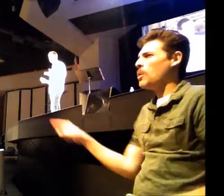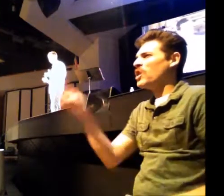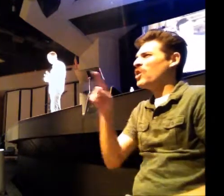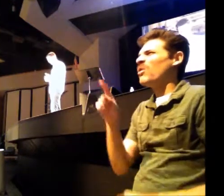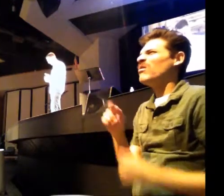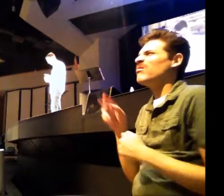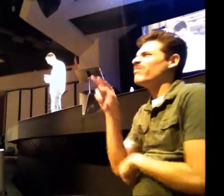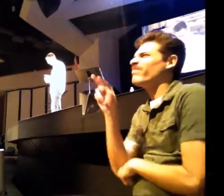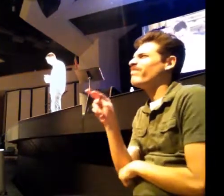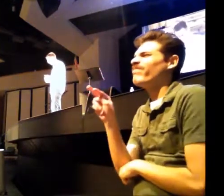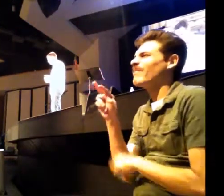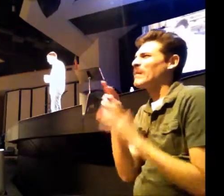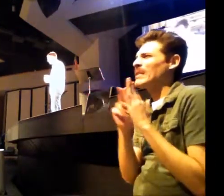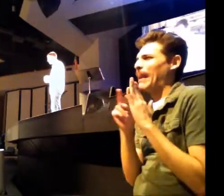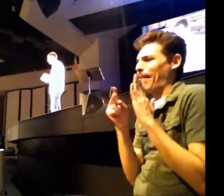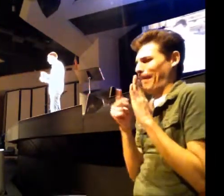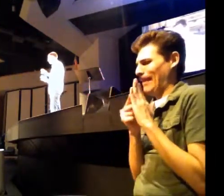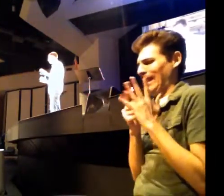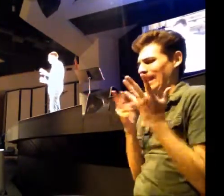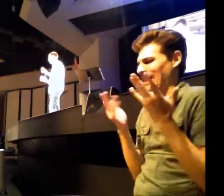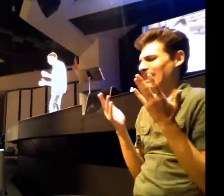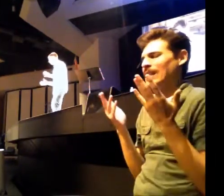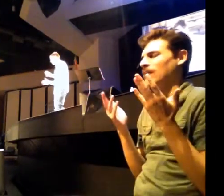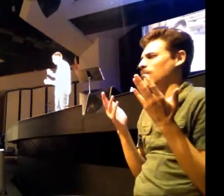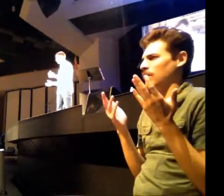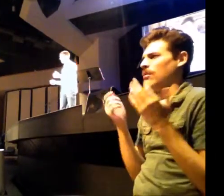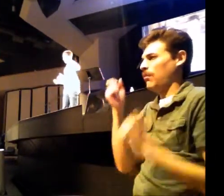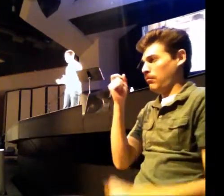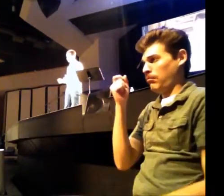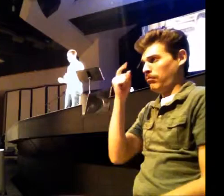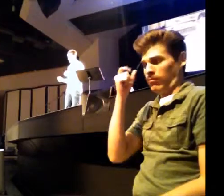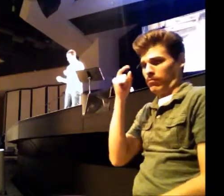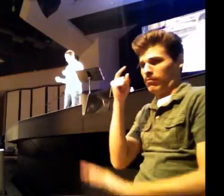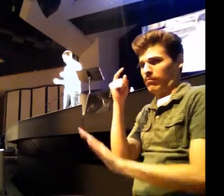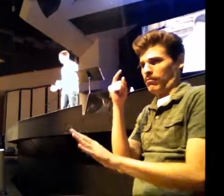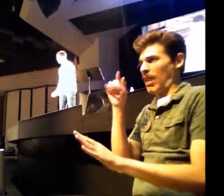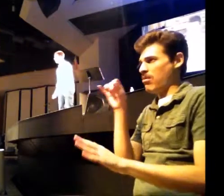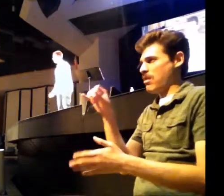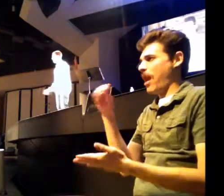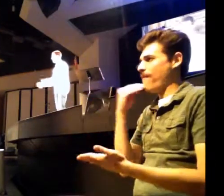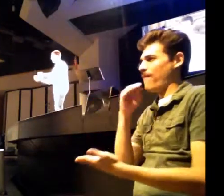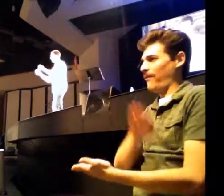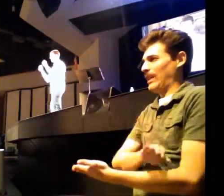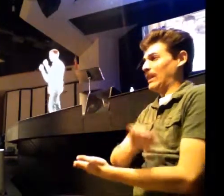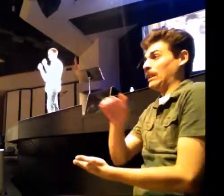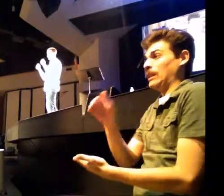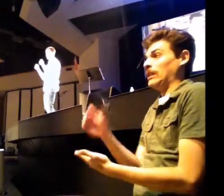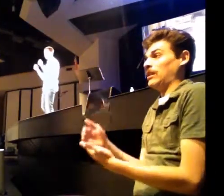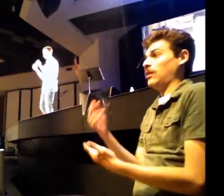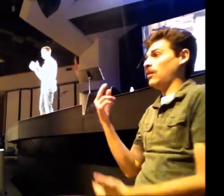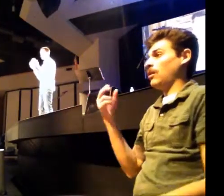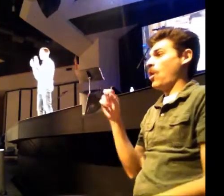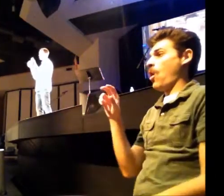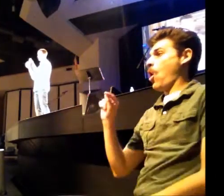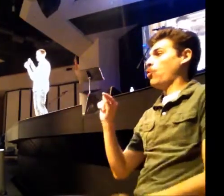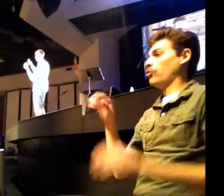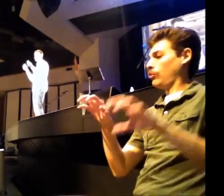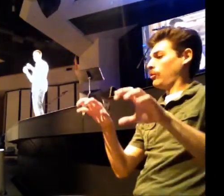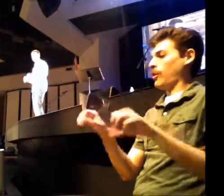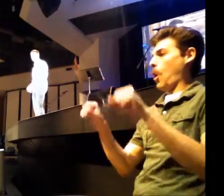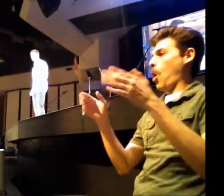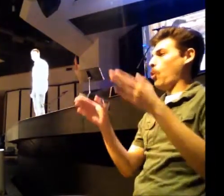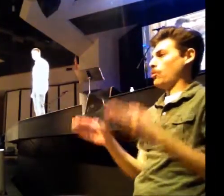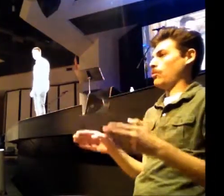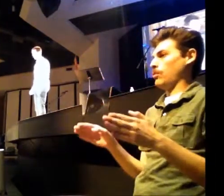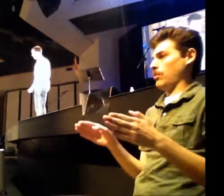Well, let's unpack it. The beginning of a Seder meal, the host will stand up and he'll hold up a piece of unleavened bread, matzah as